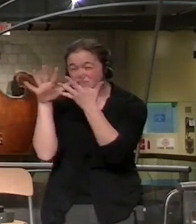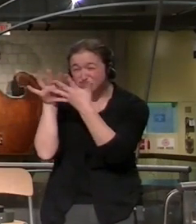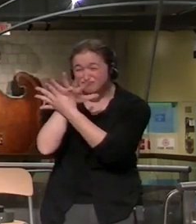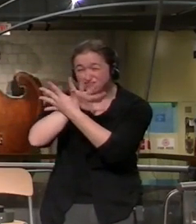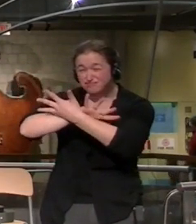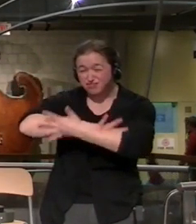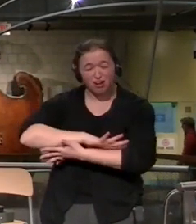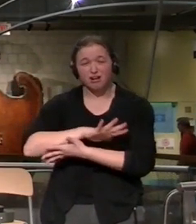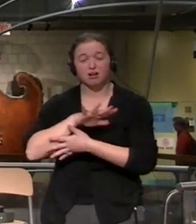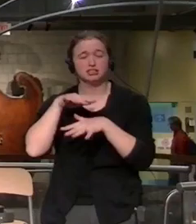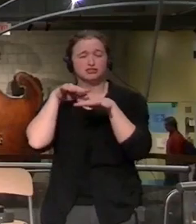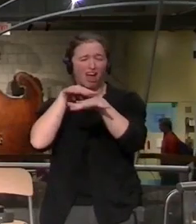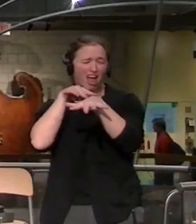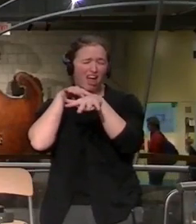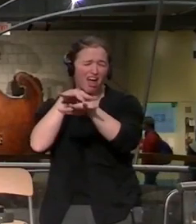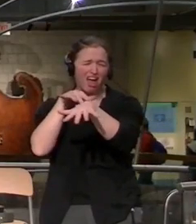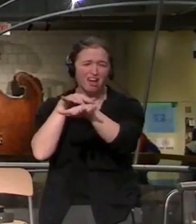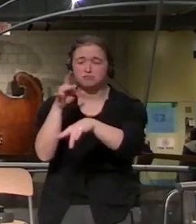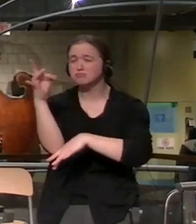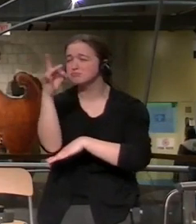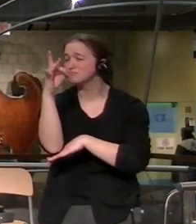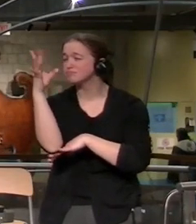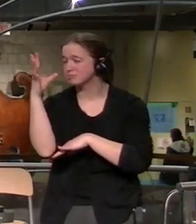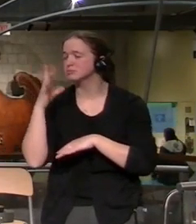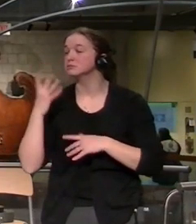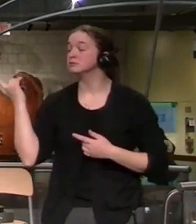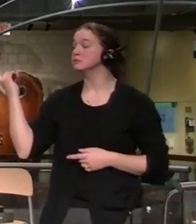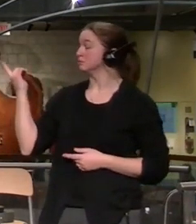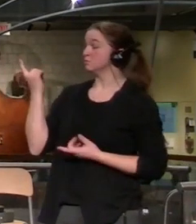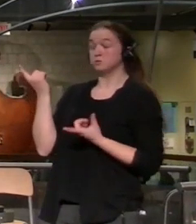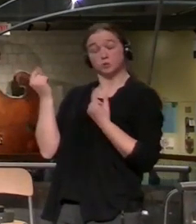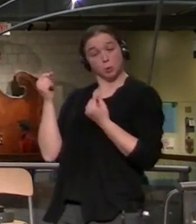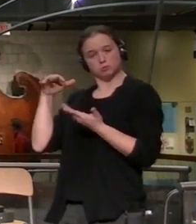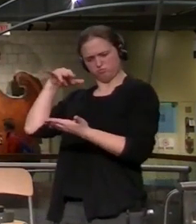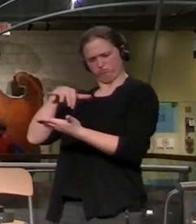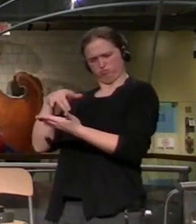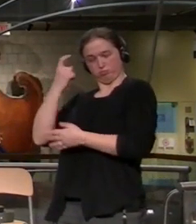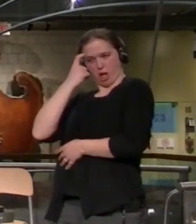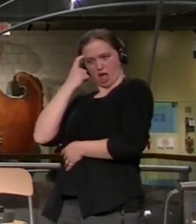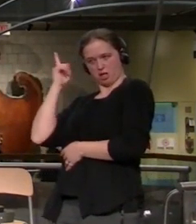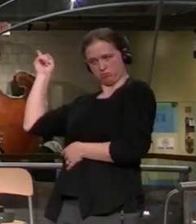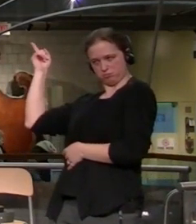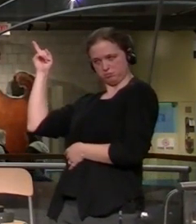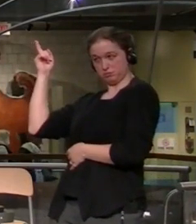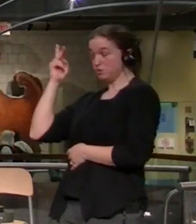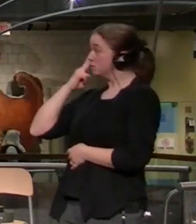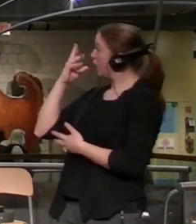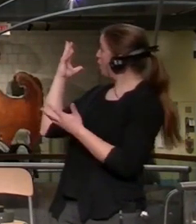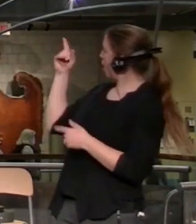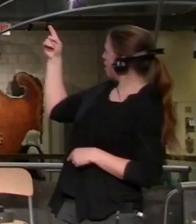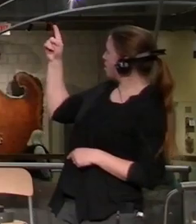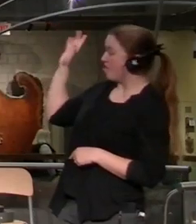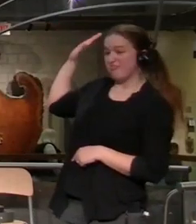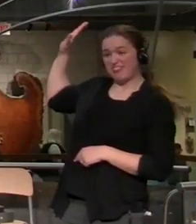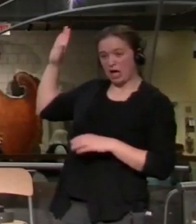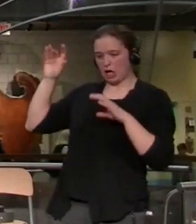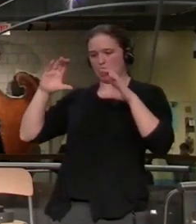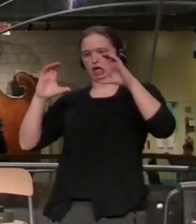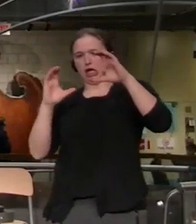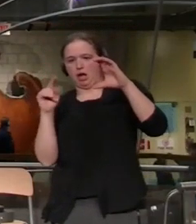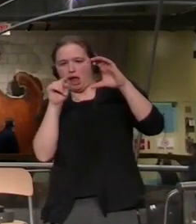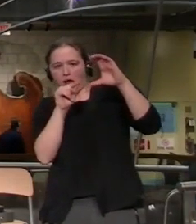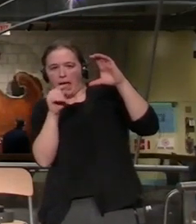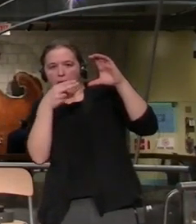we know is that people have wanted to study the brains of taxi drivers. And what we see is that their hippocampus, their memory center, is actually